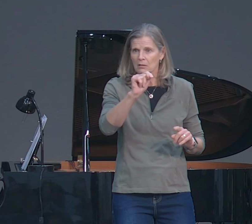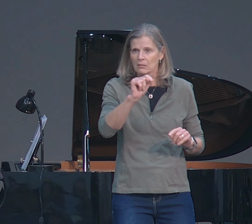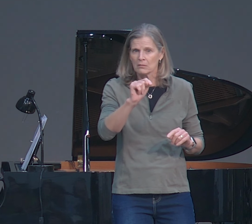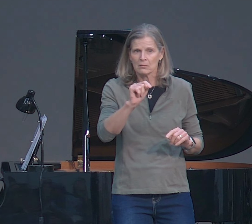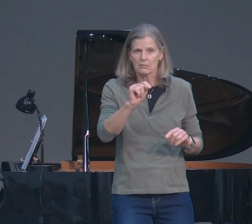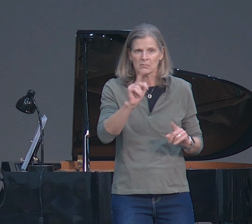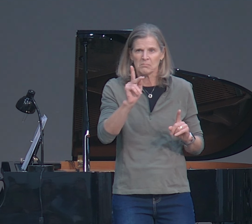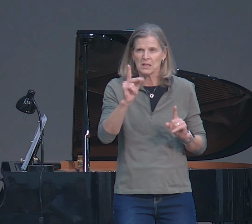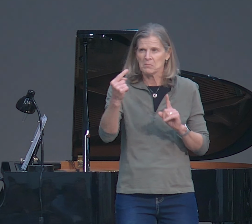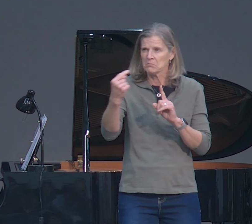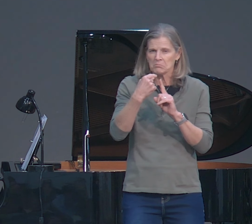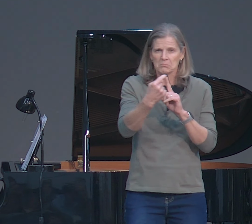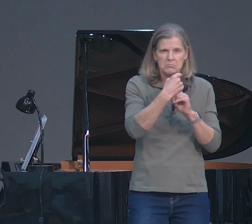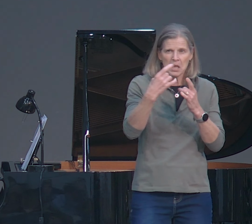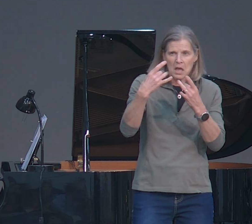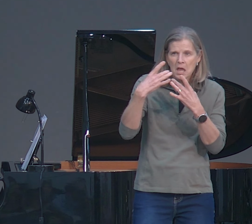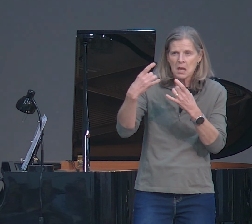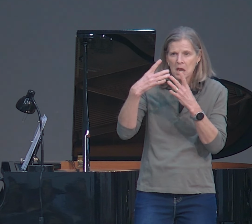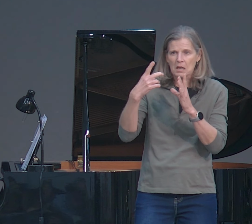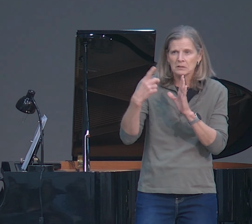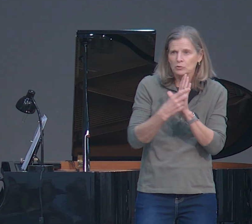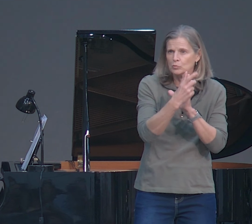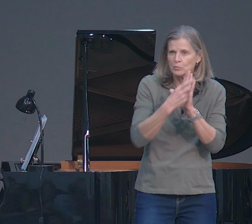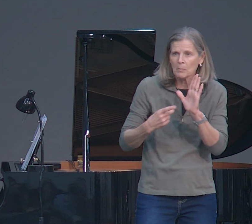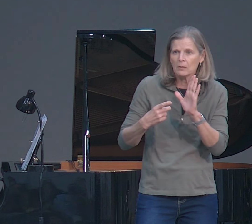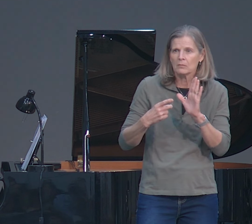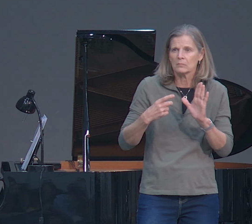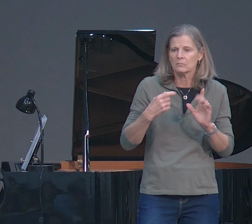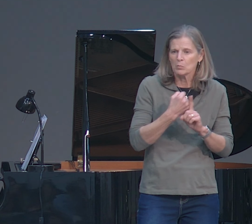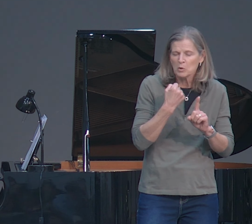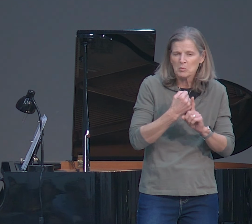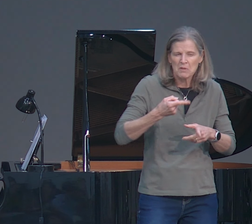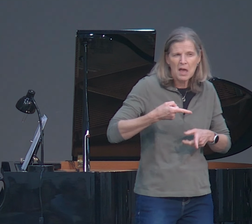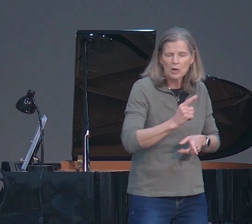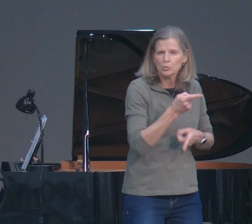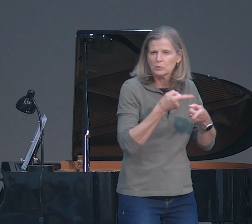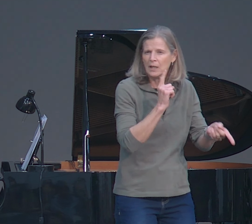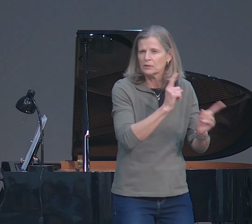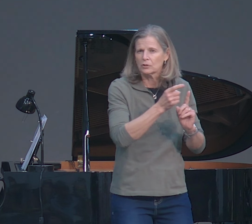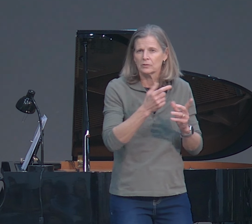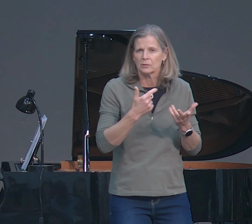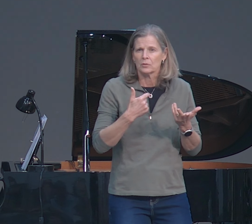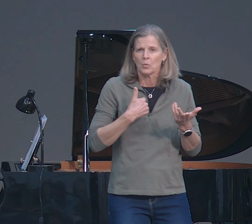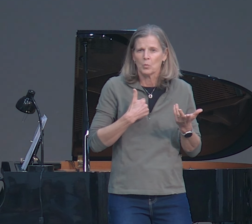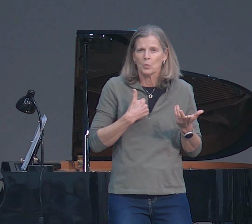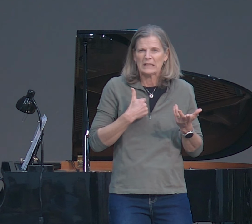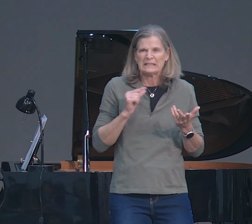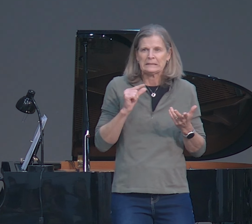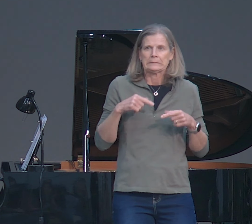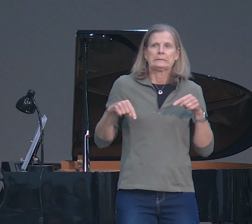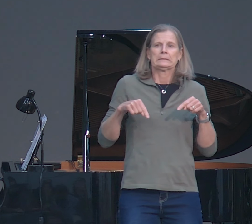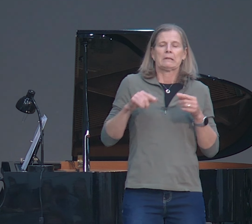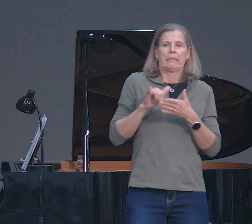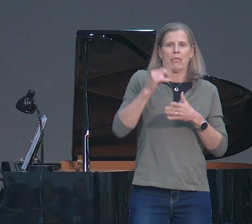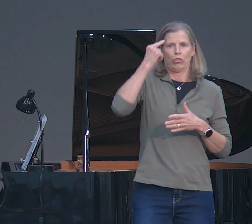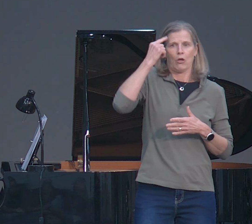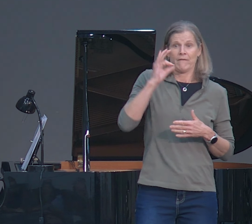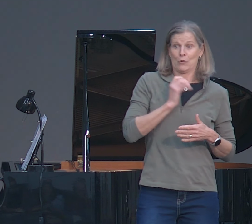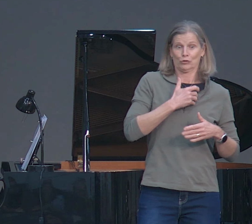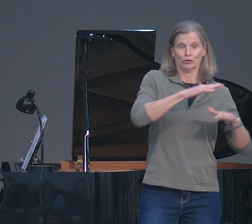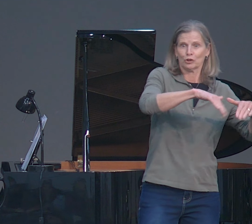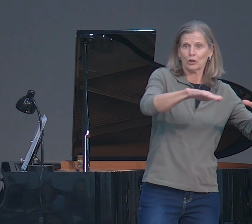a target of hatred, discrimination, abuse, accusations. We shudder at the thought of our